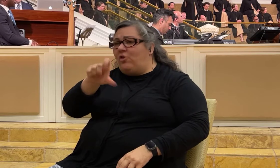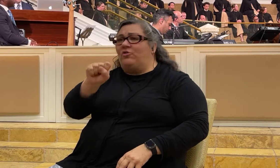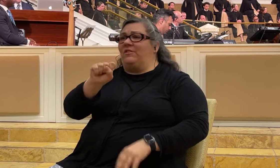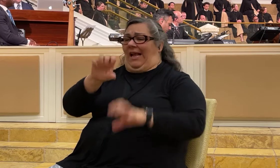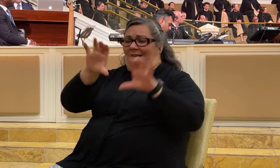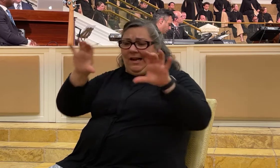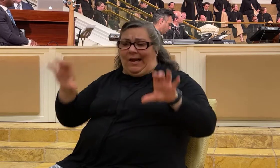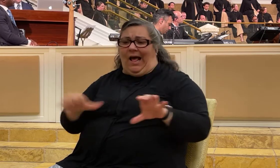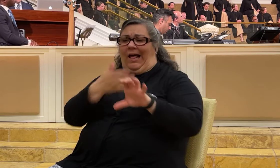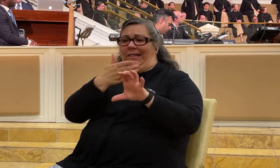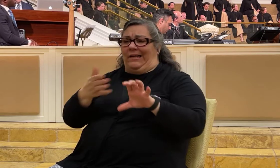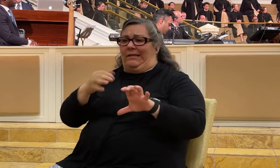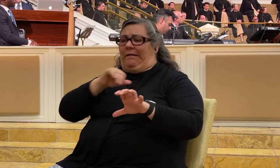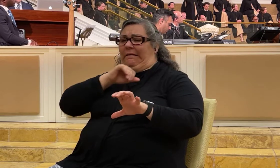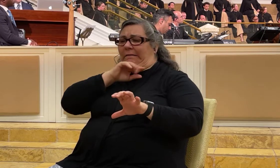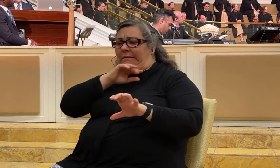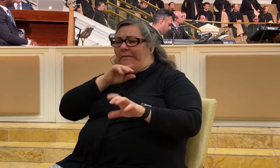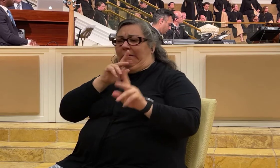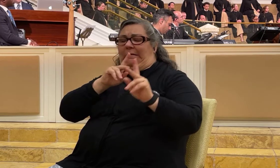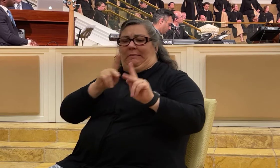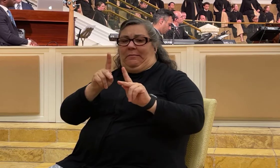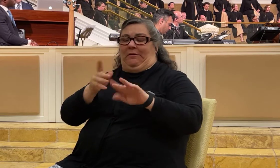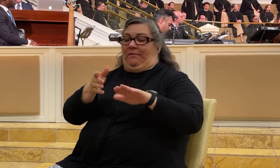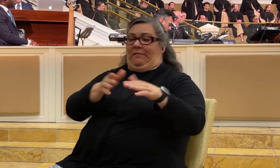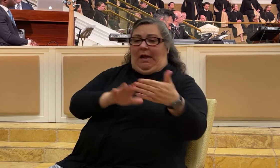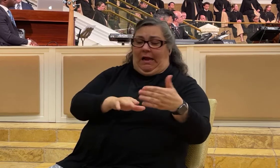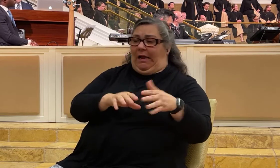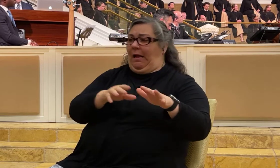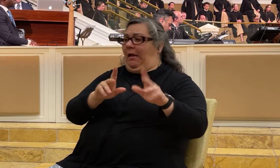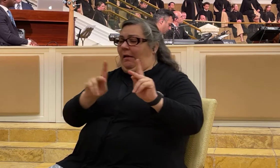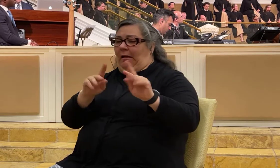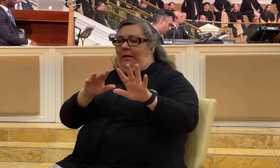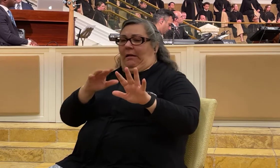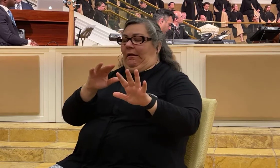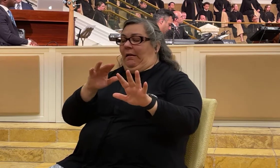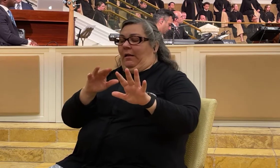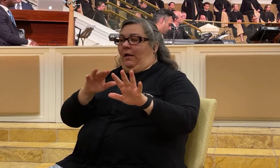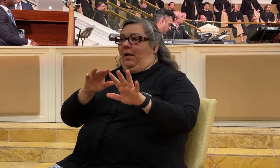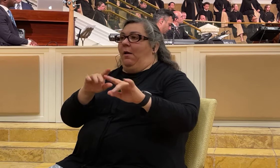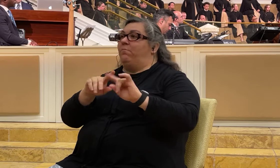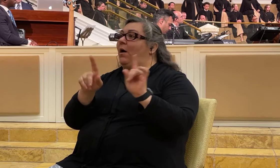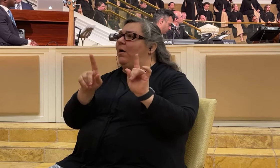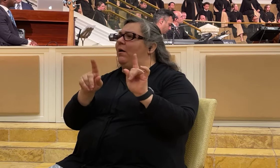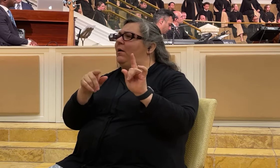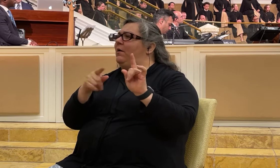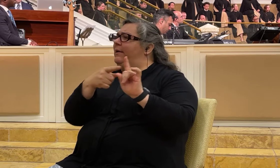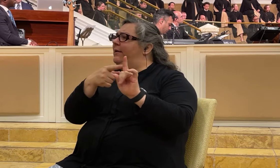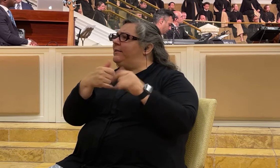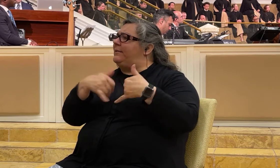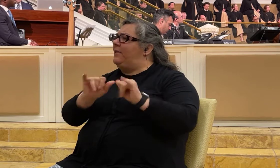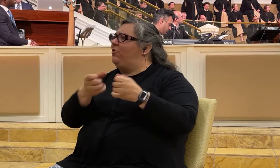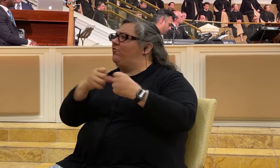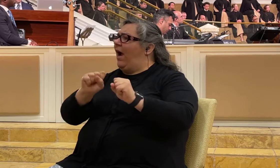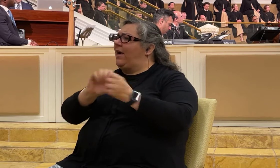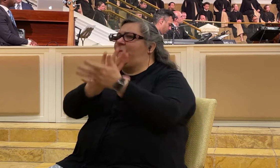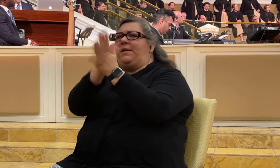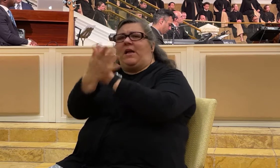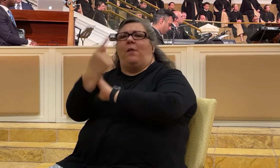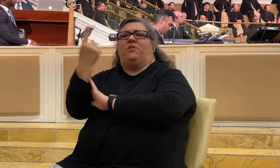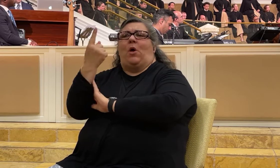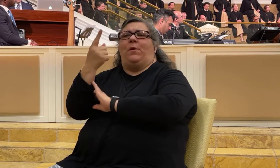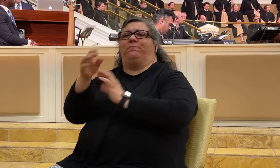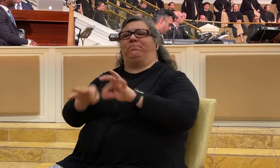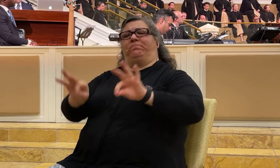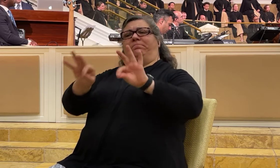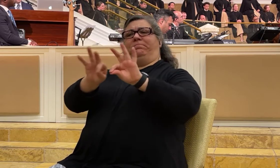doing things that have caused people to die, and all of those kind of things, and yet he is still fighting to be somebody.